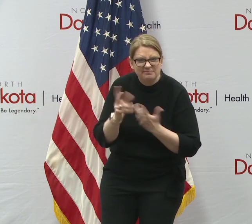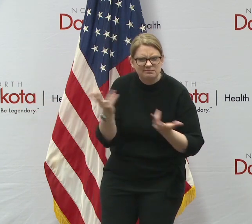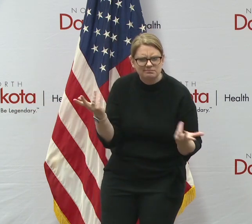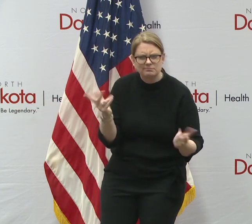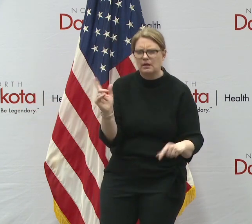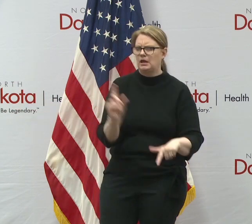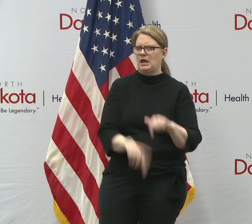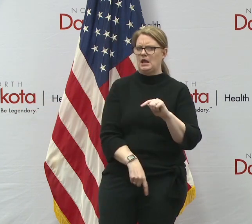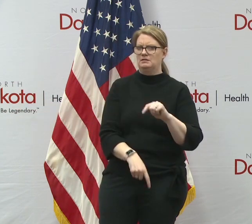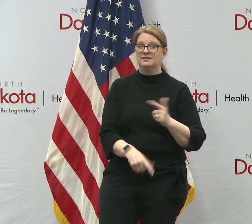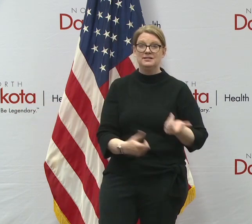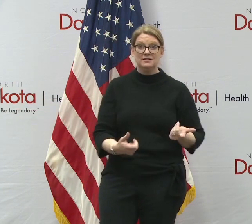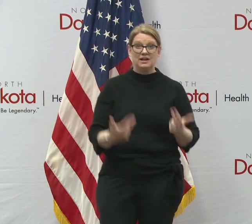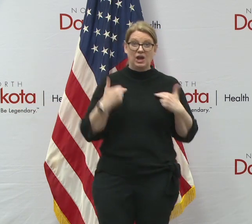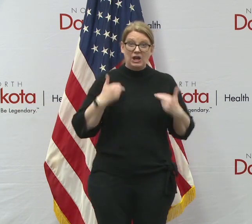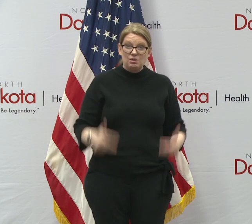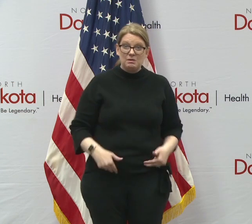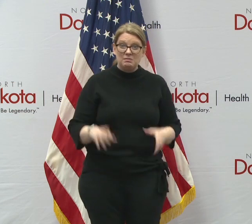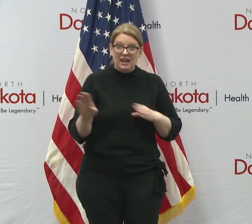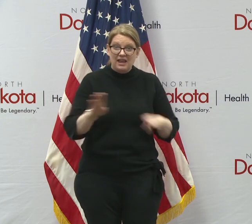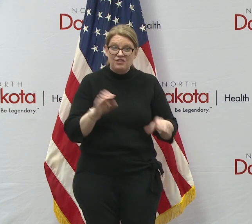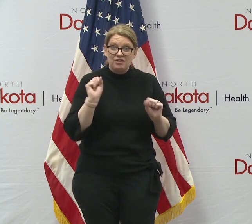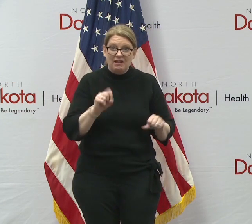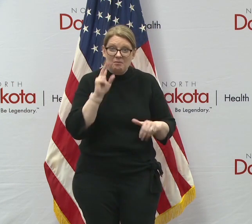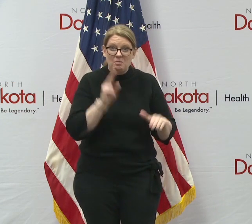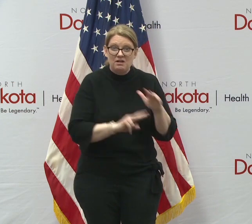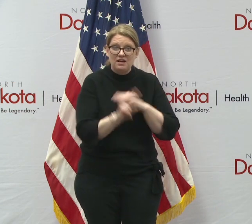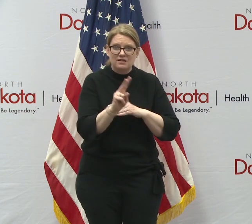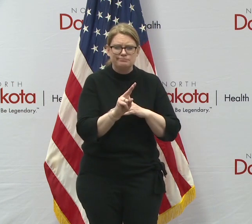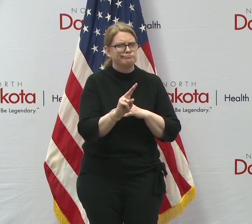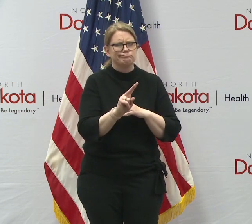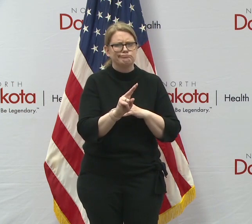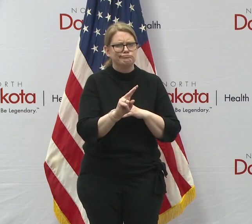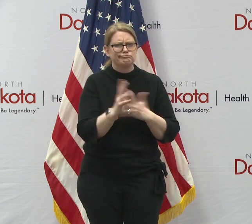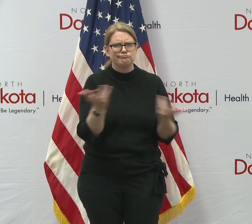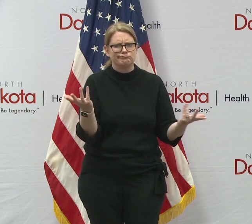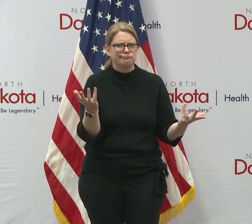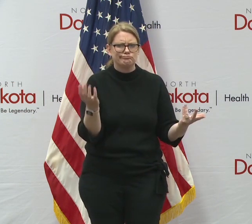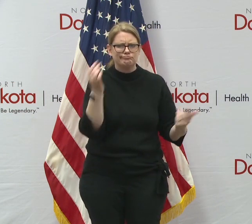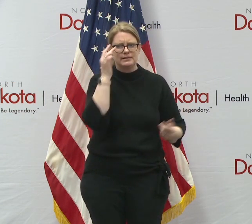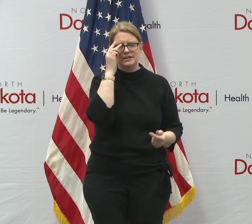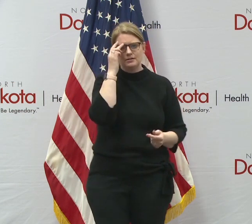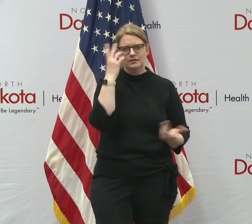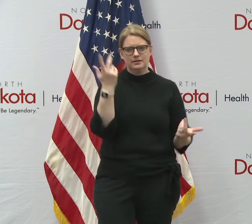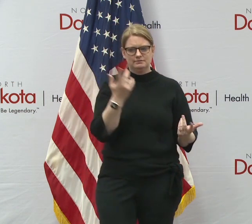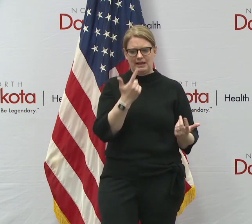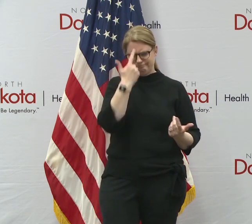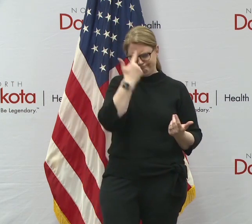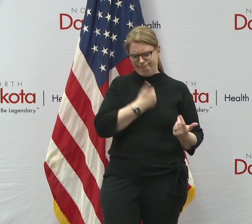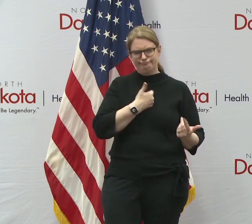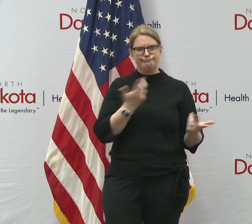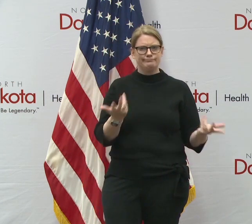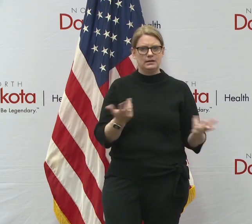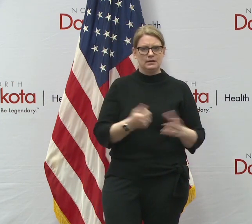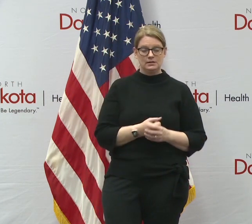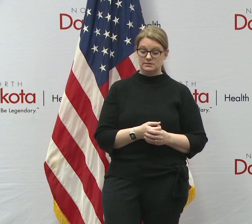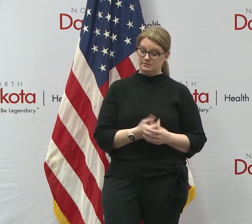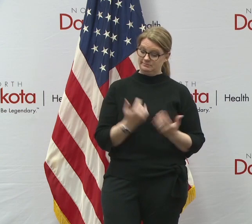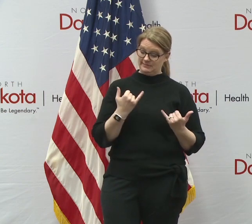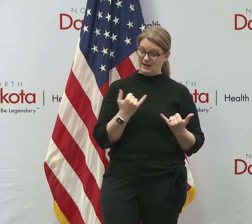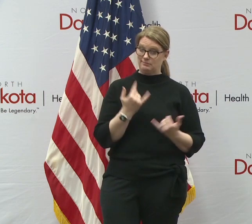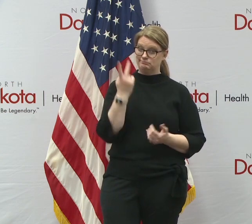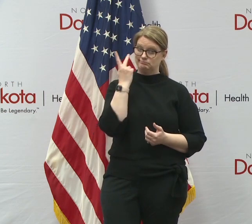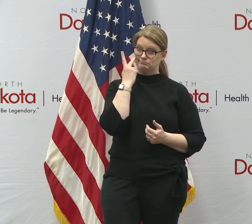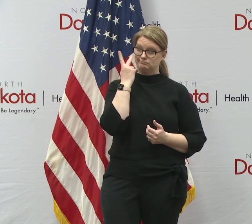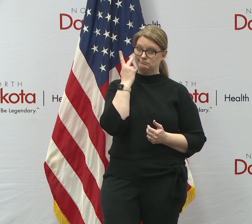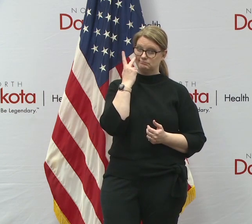predict human behavior, because it's and so we'll wait and see. We're